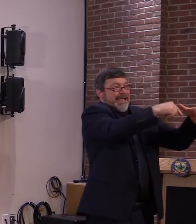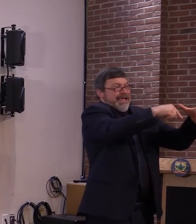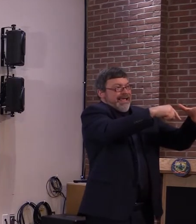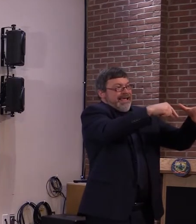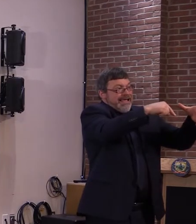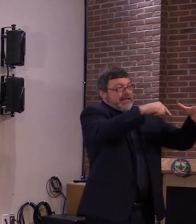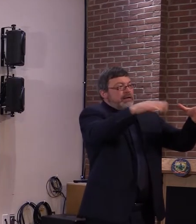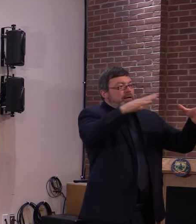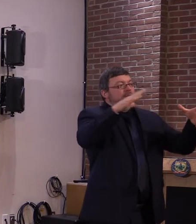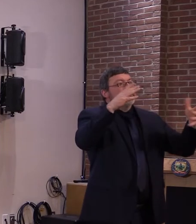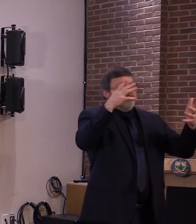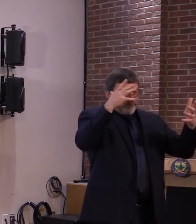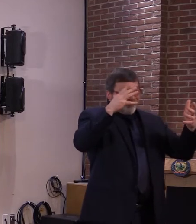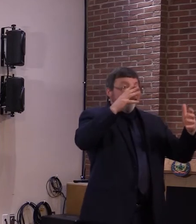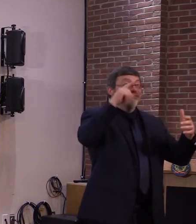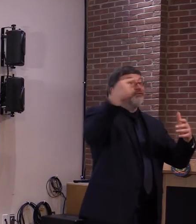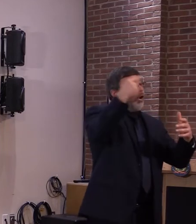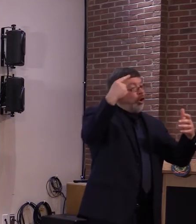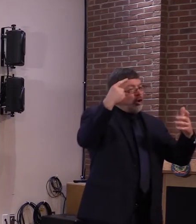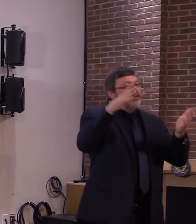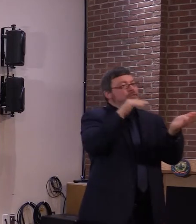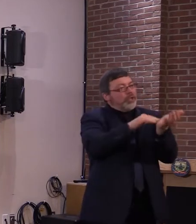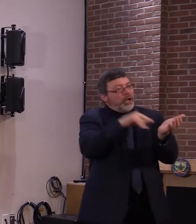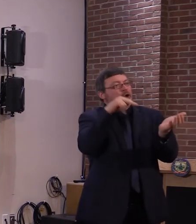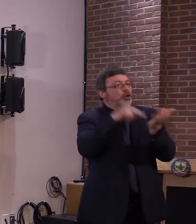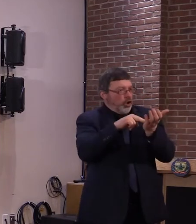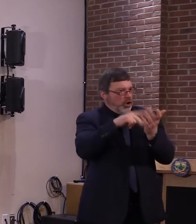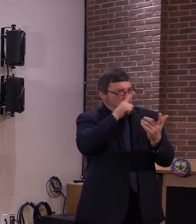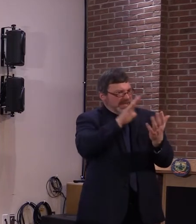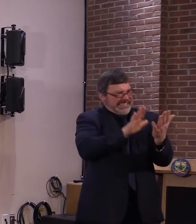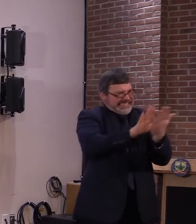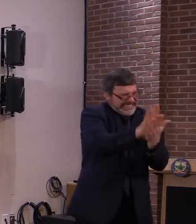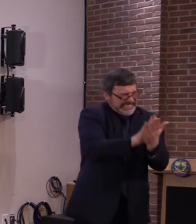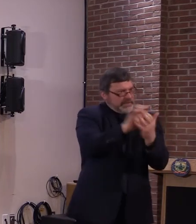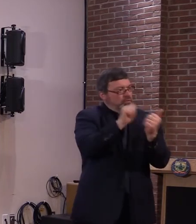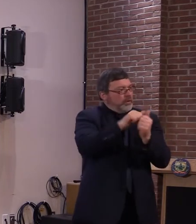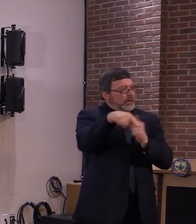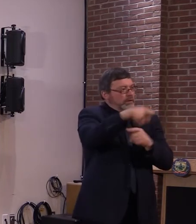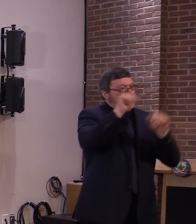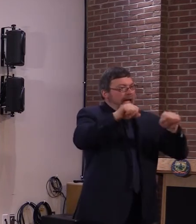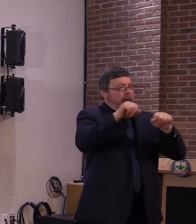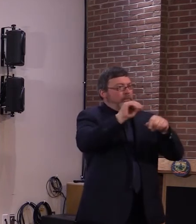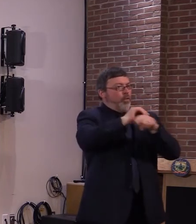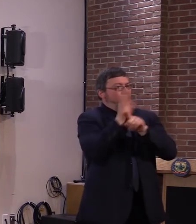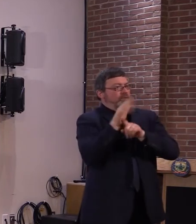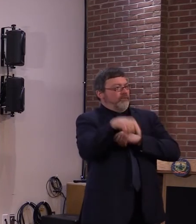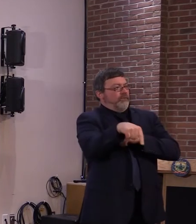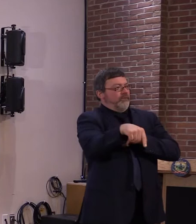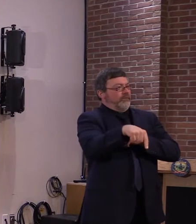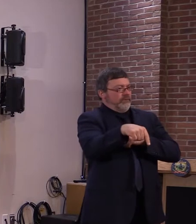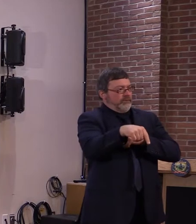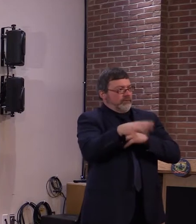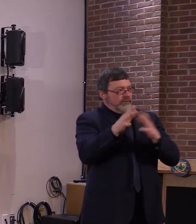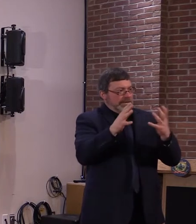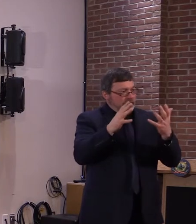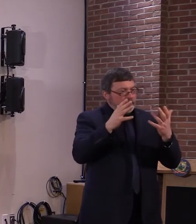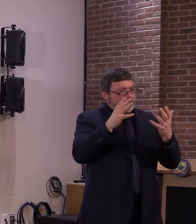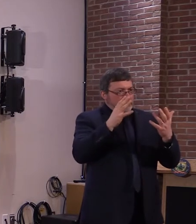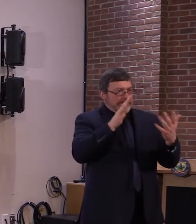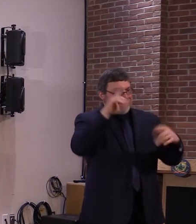workers particularly those are patient-facing that can save lives particularly of those that are older